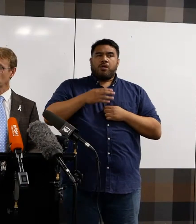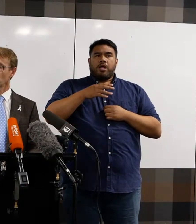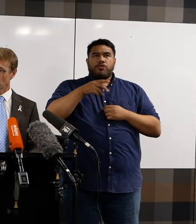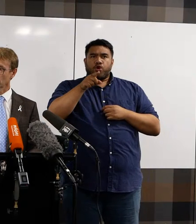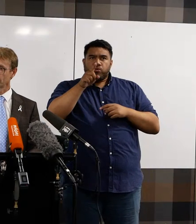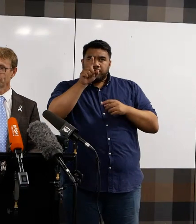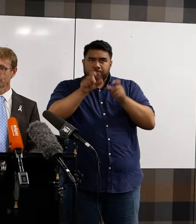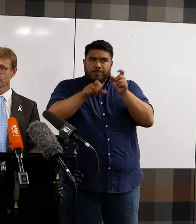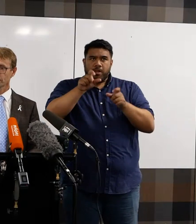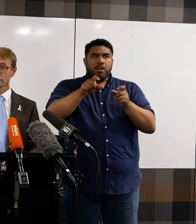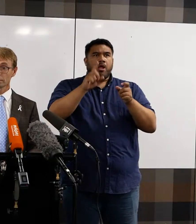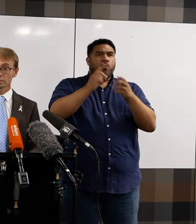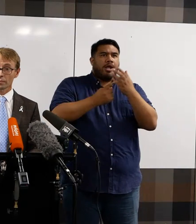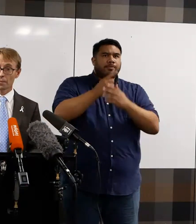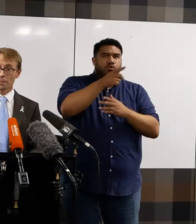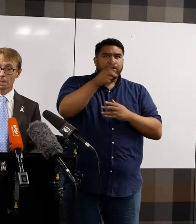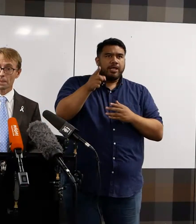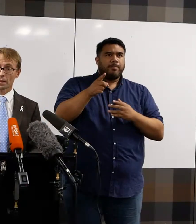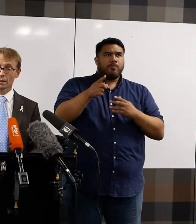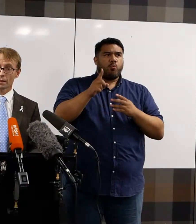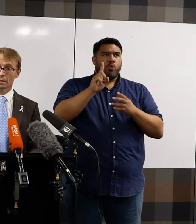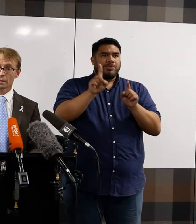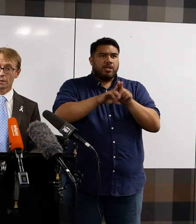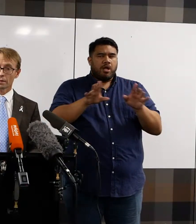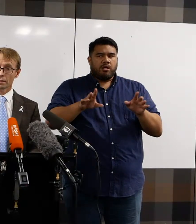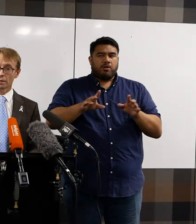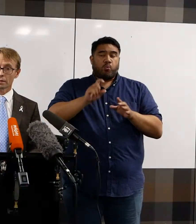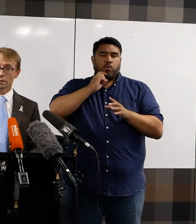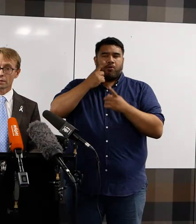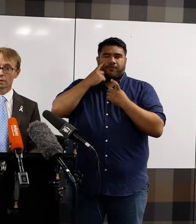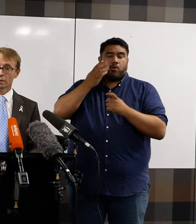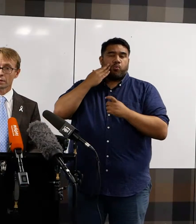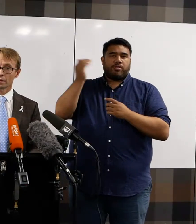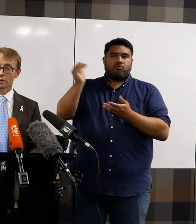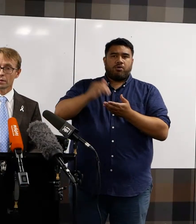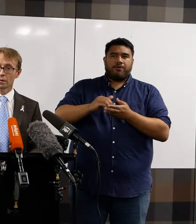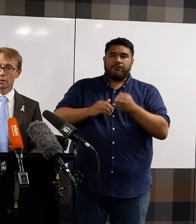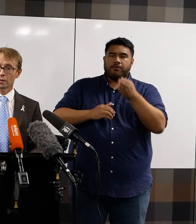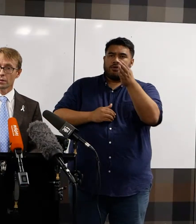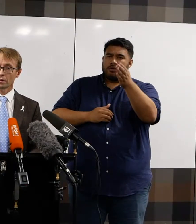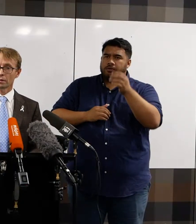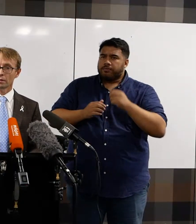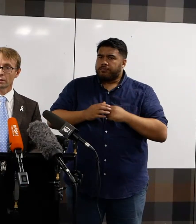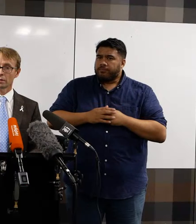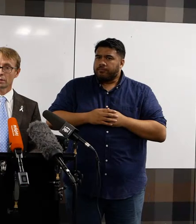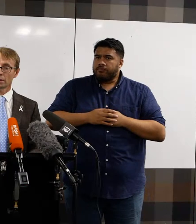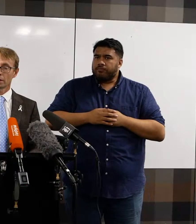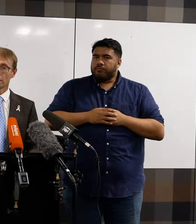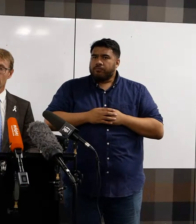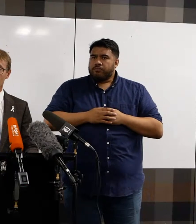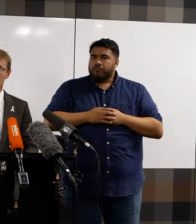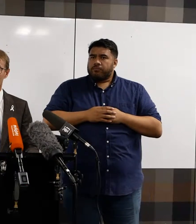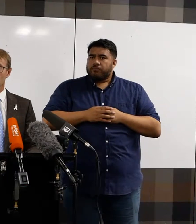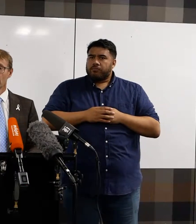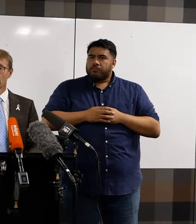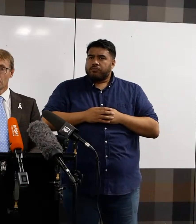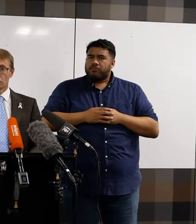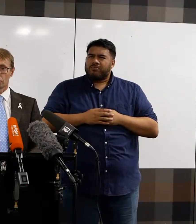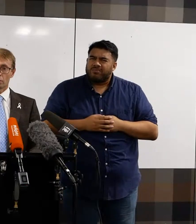and what it involved. How long does the detection test that you develop take to, from start to finish to get this